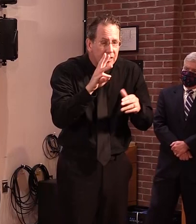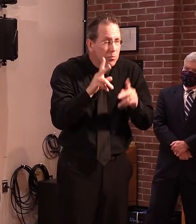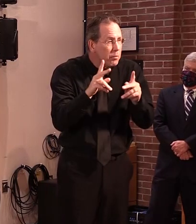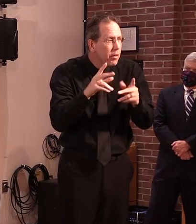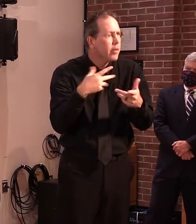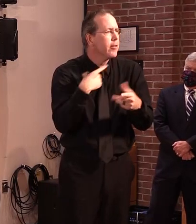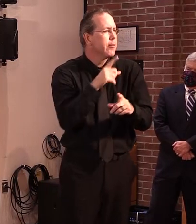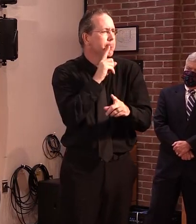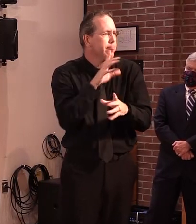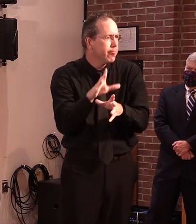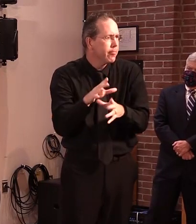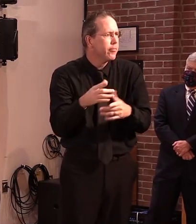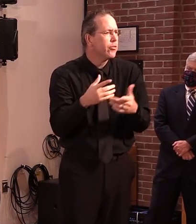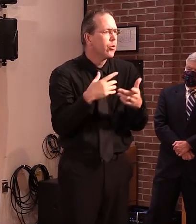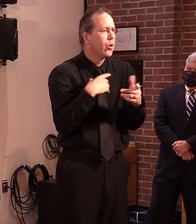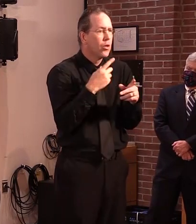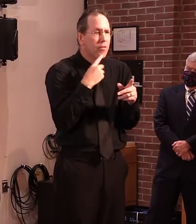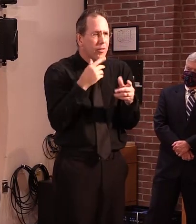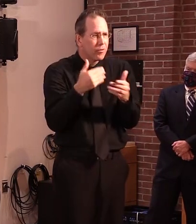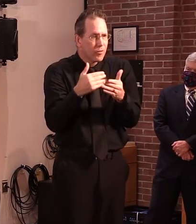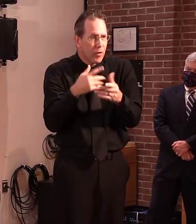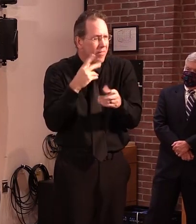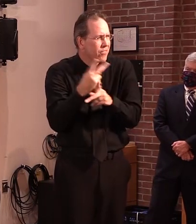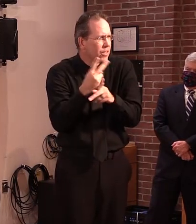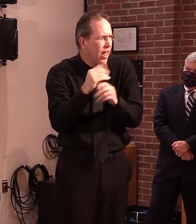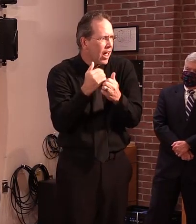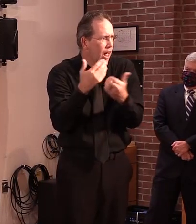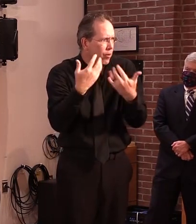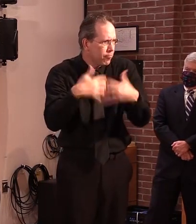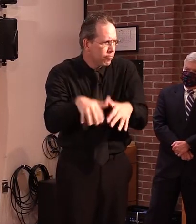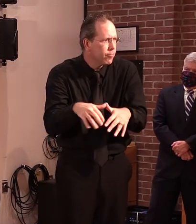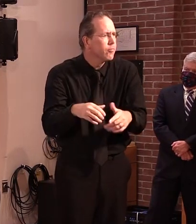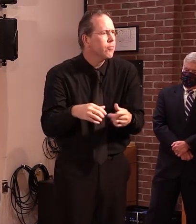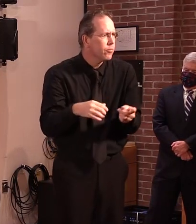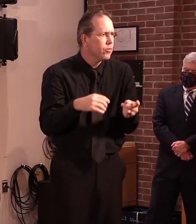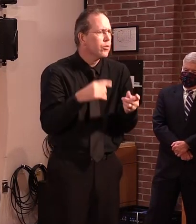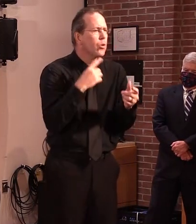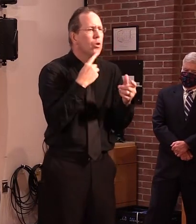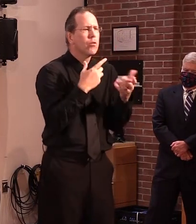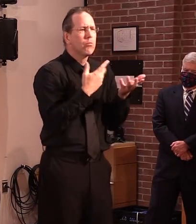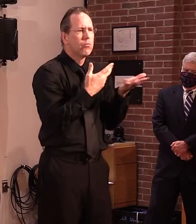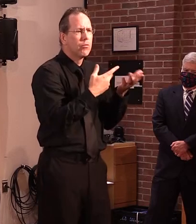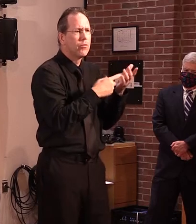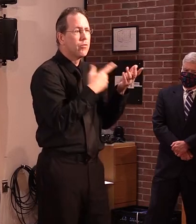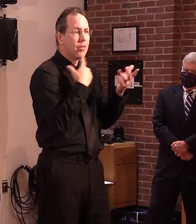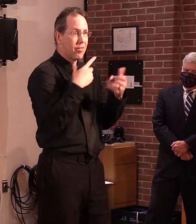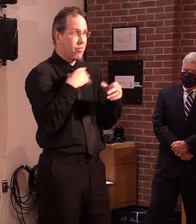close to finalizing that approach now, but that would be on the Department of Health's website.